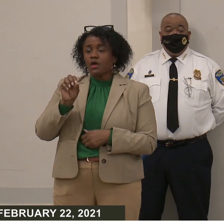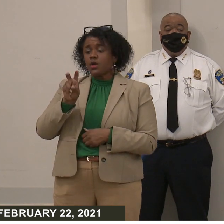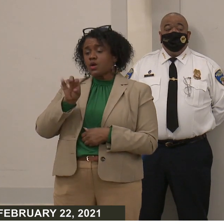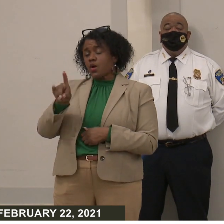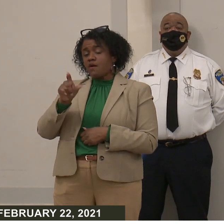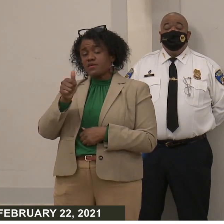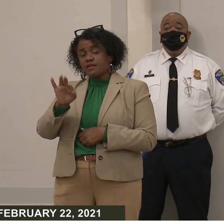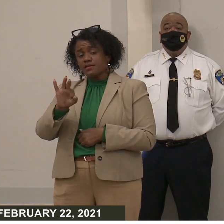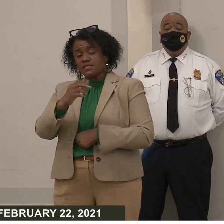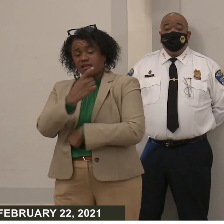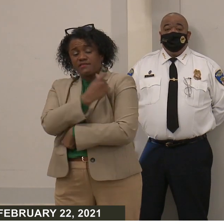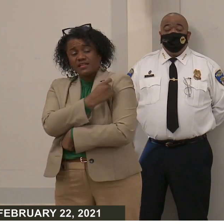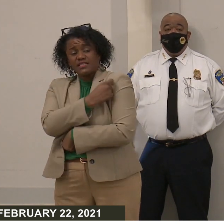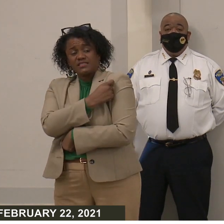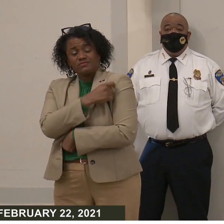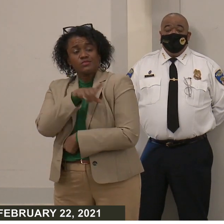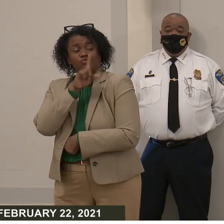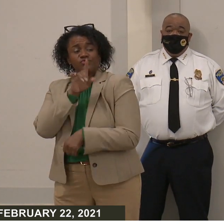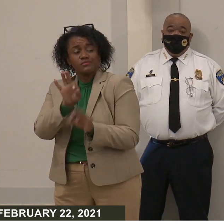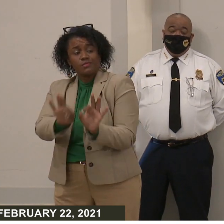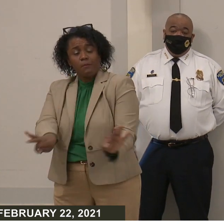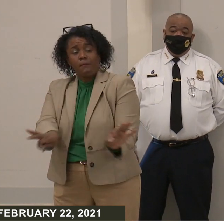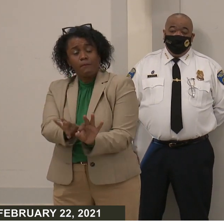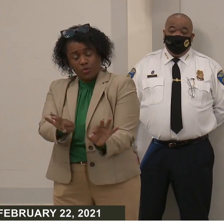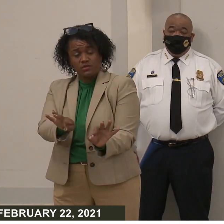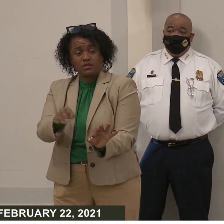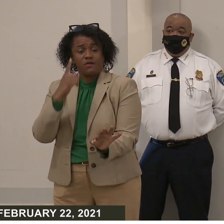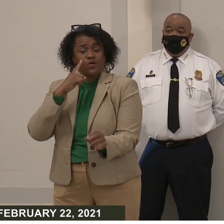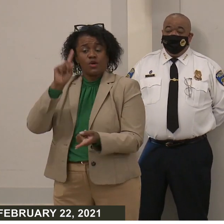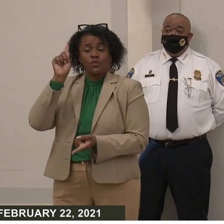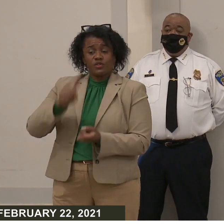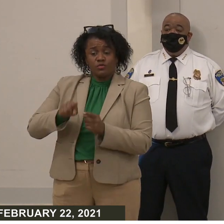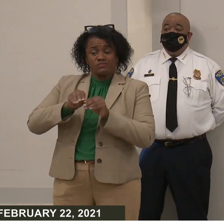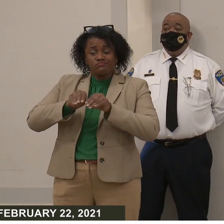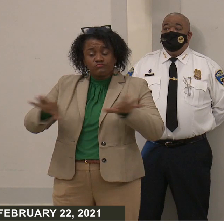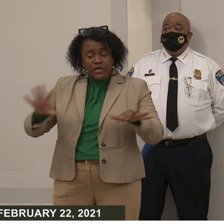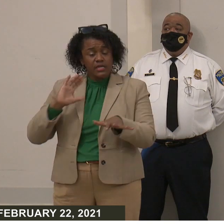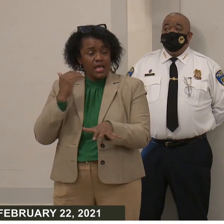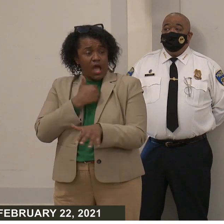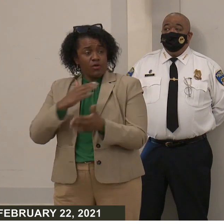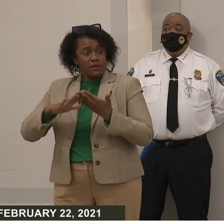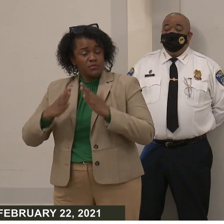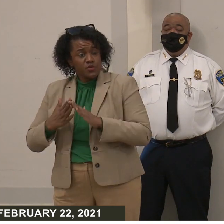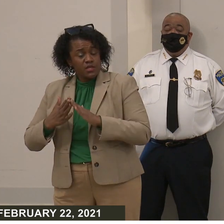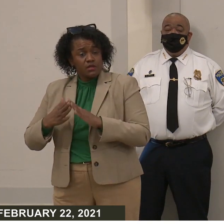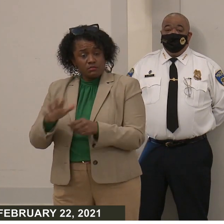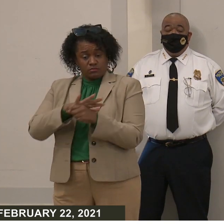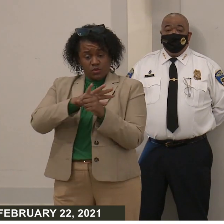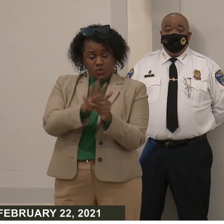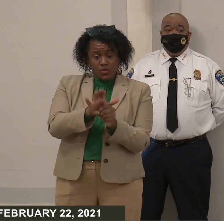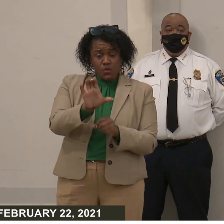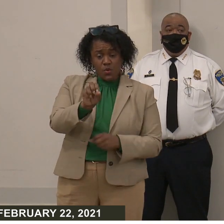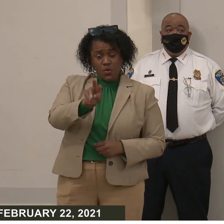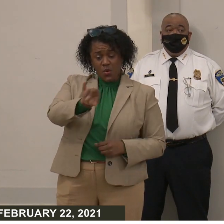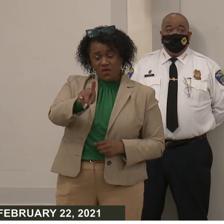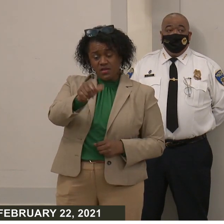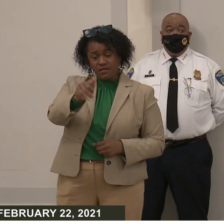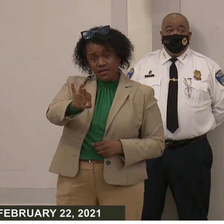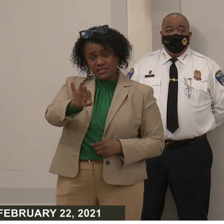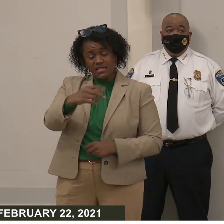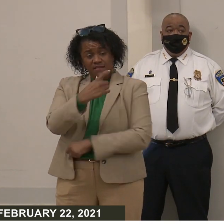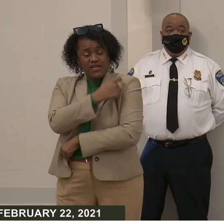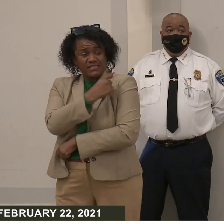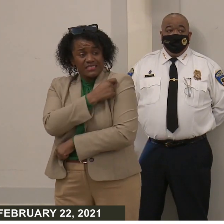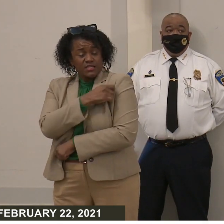COVID-19 vaccination is a very important measure to reduce transmission in our community. The COVID-19 vaccine has also